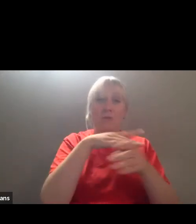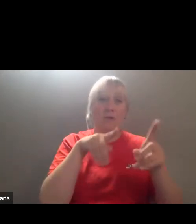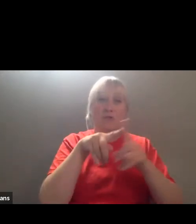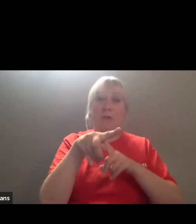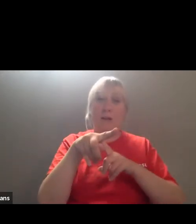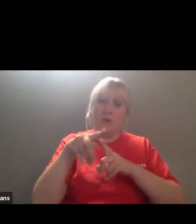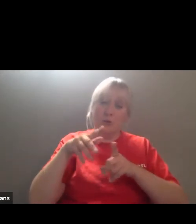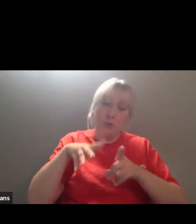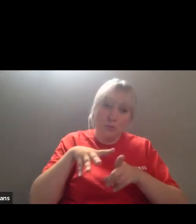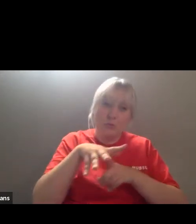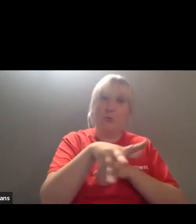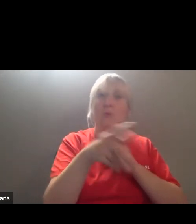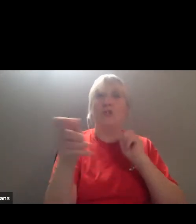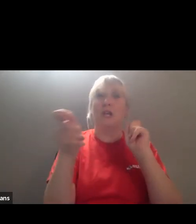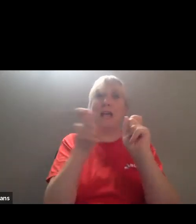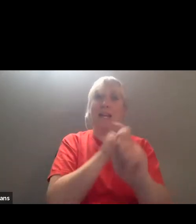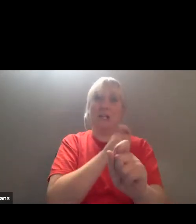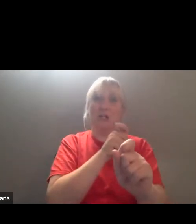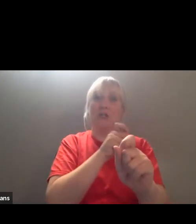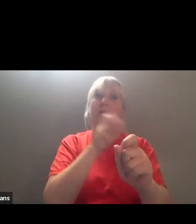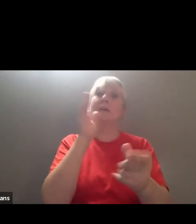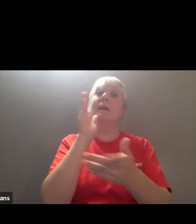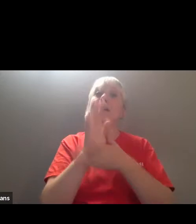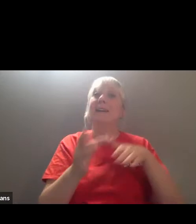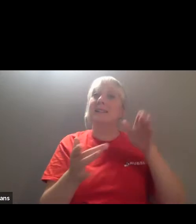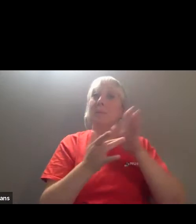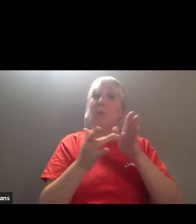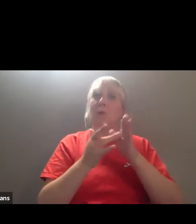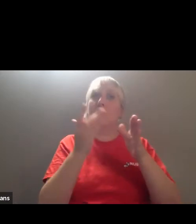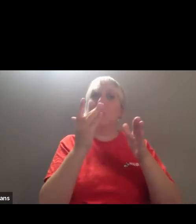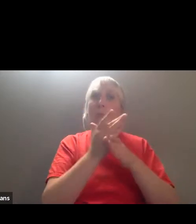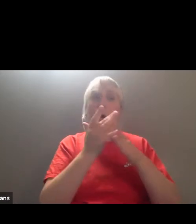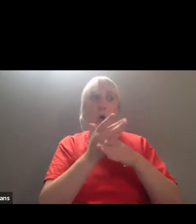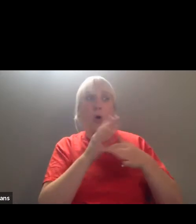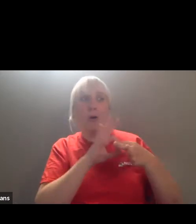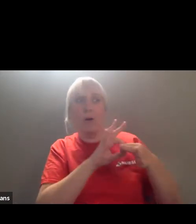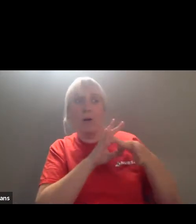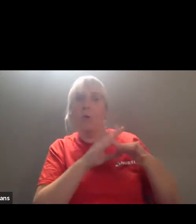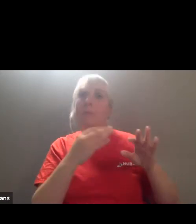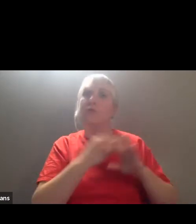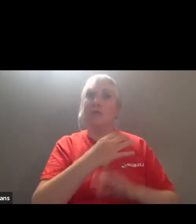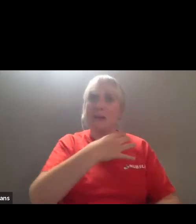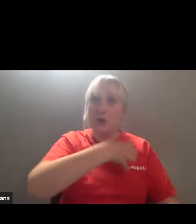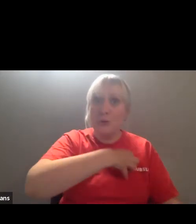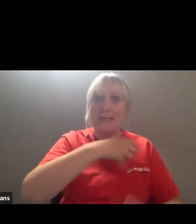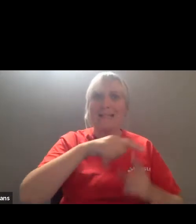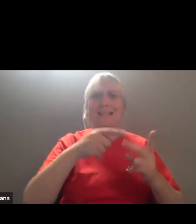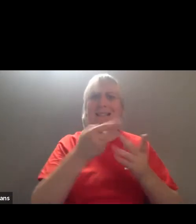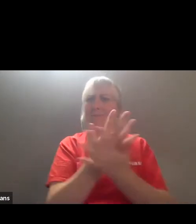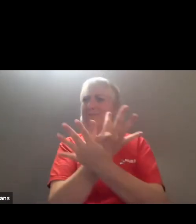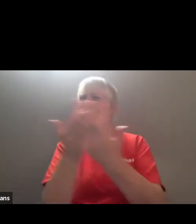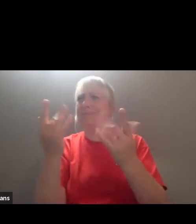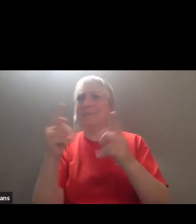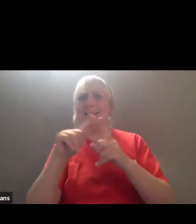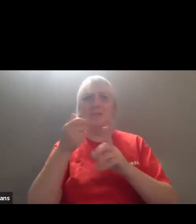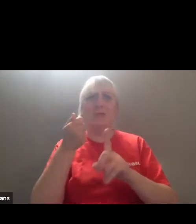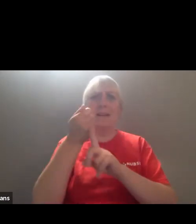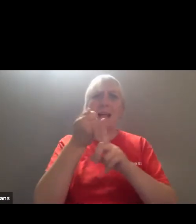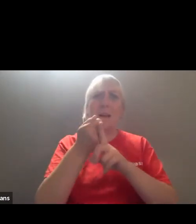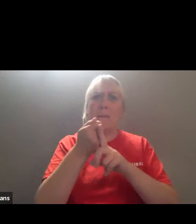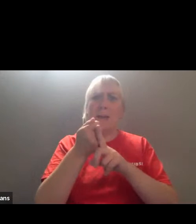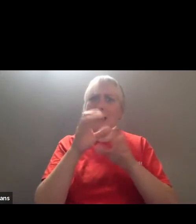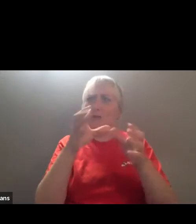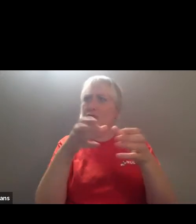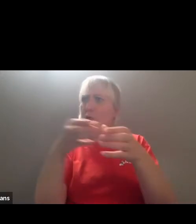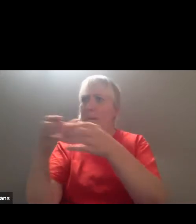it's important that we reach out across the divides, across trade unions, across all the different campaigns, unite and fight together, because